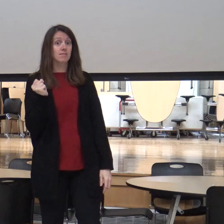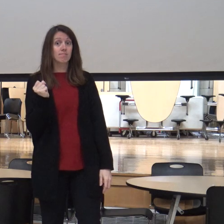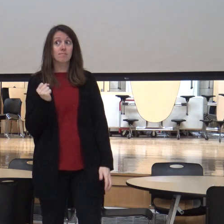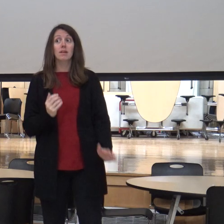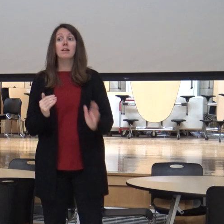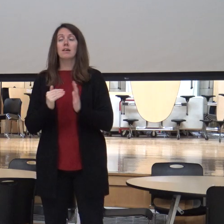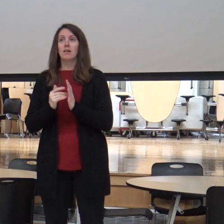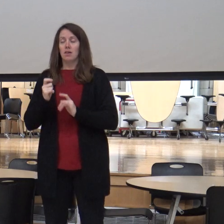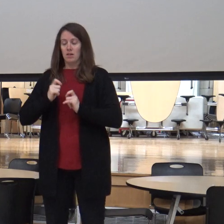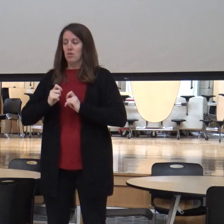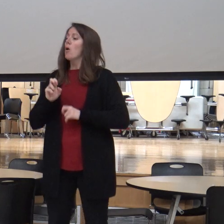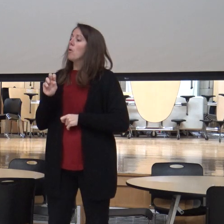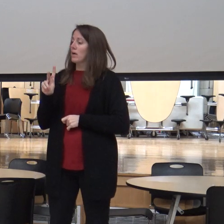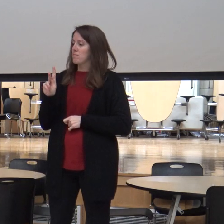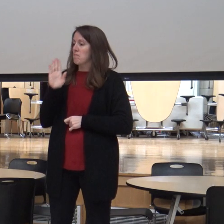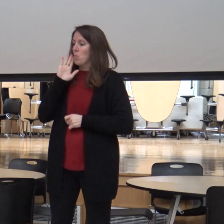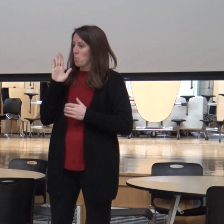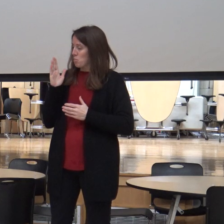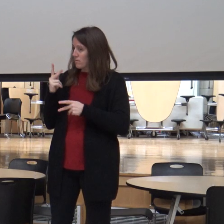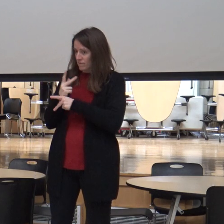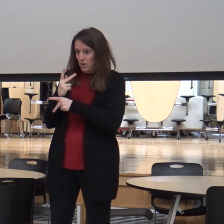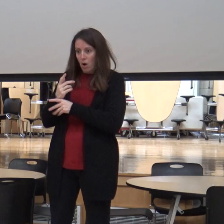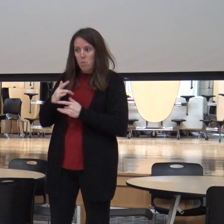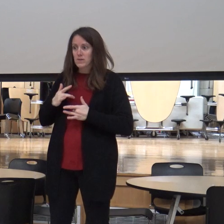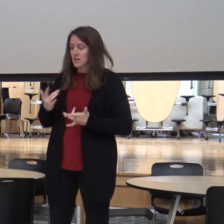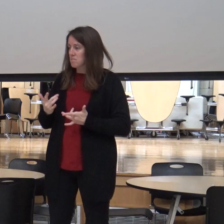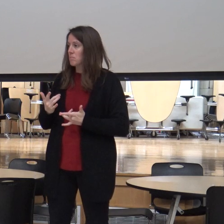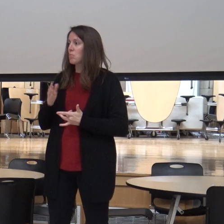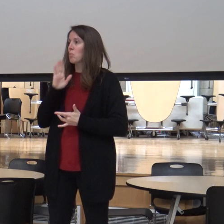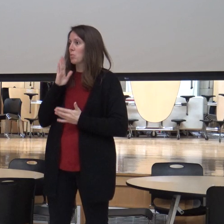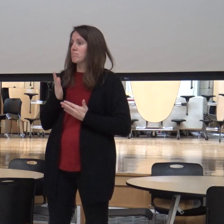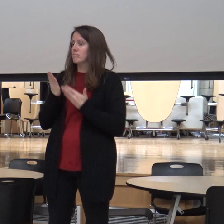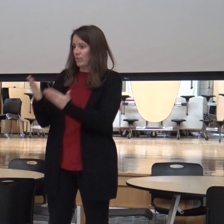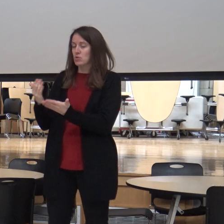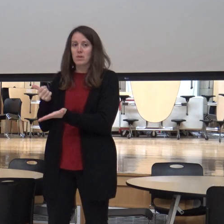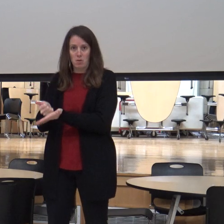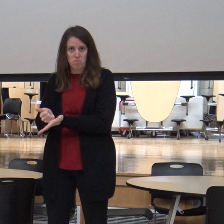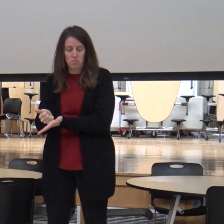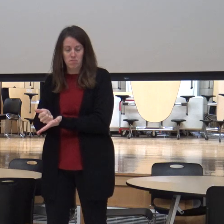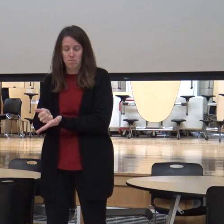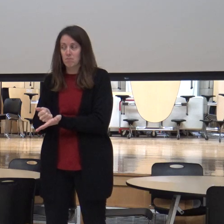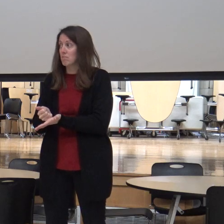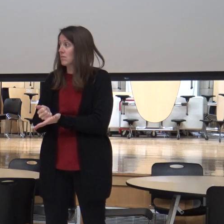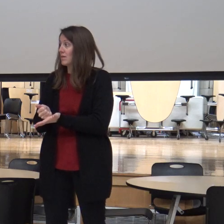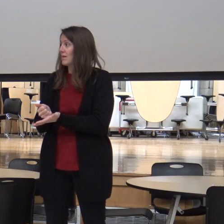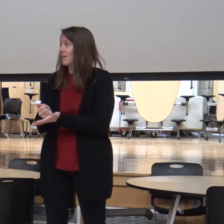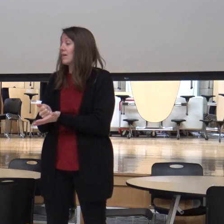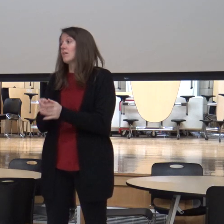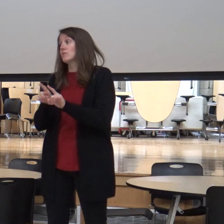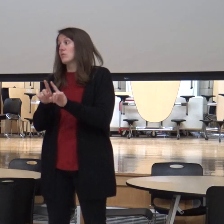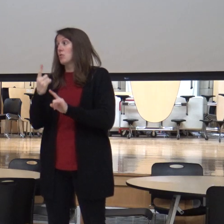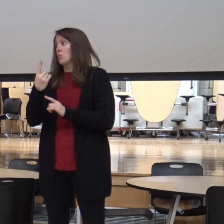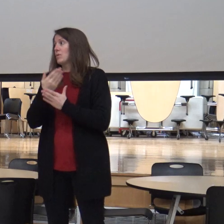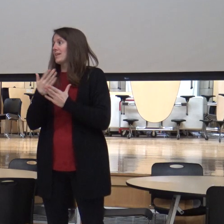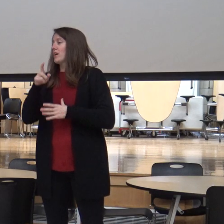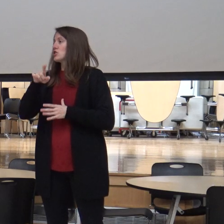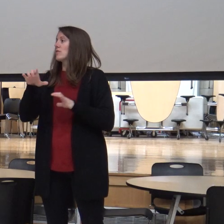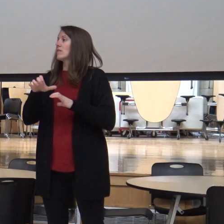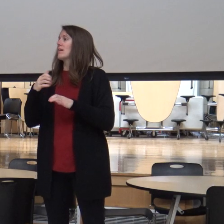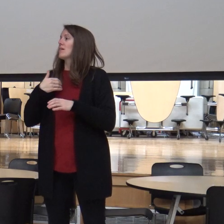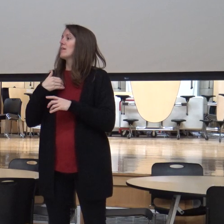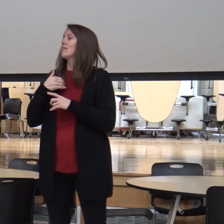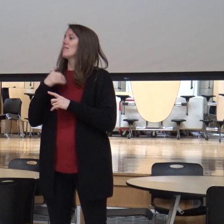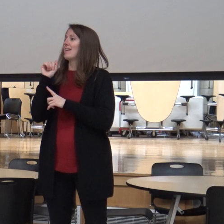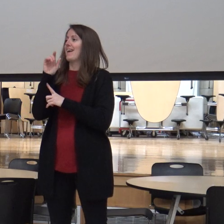back to, you know what? We're going to get you some help. We're going to figure out what this is. And by the way, one thing I should have done too, I have Andrea Delzell, who